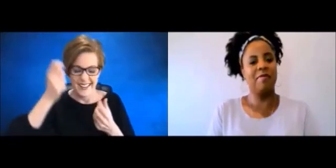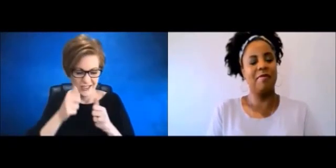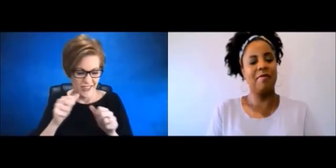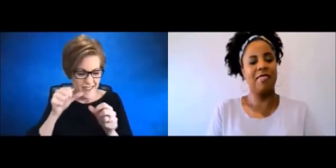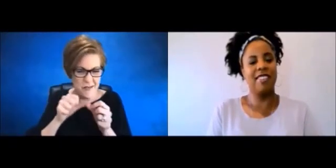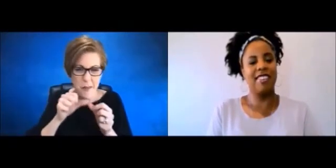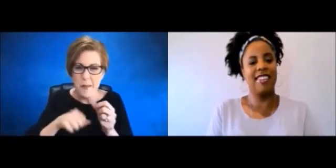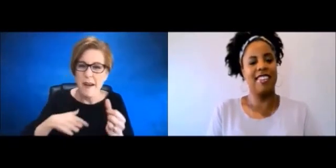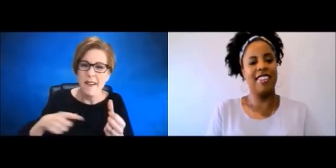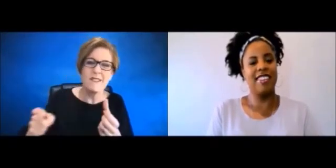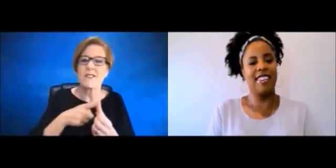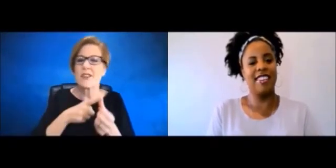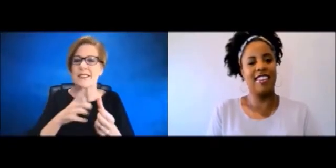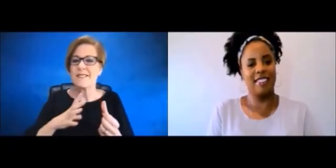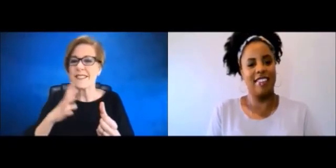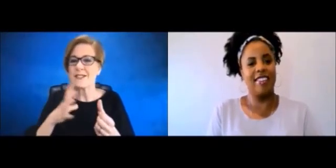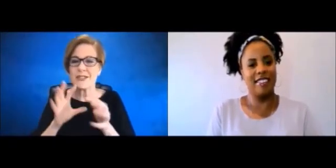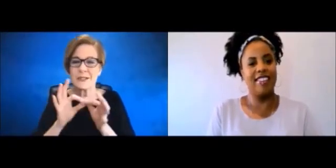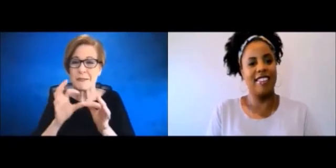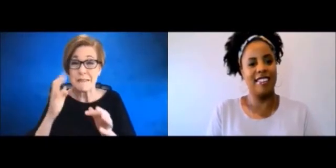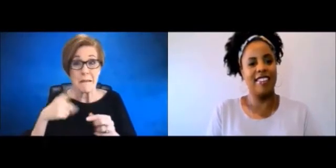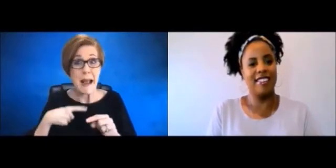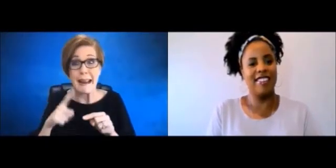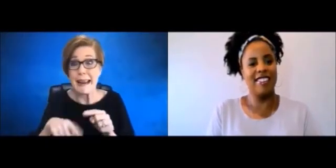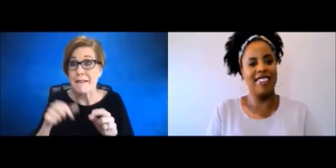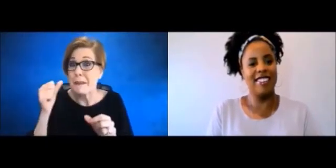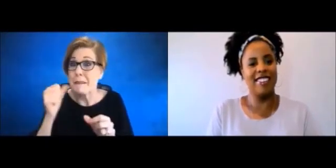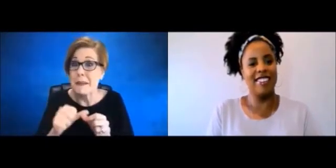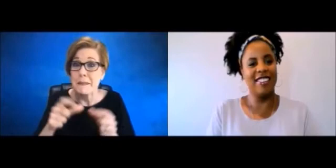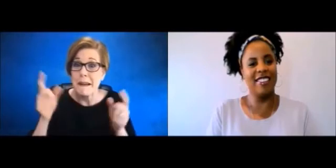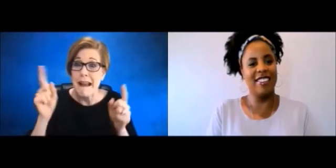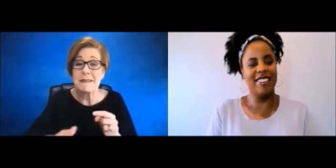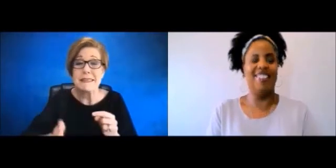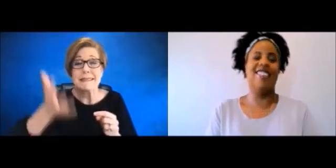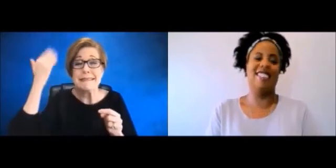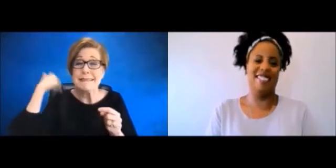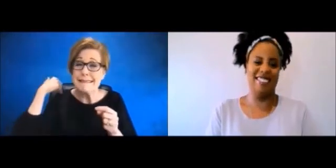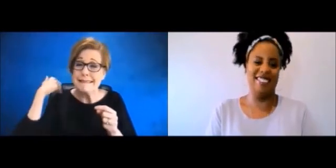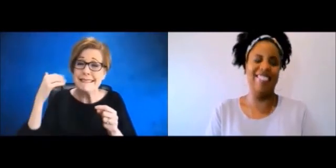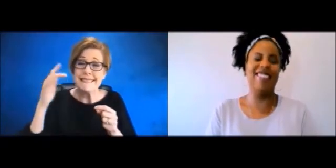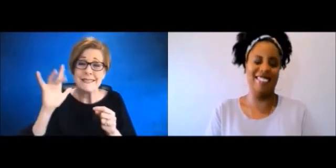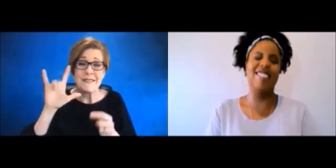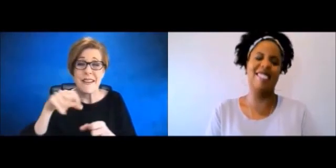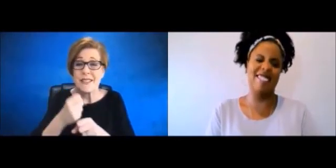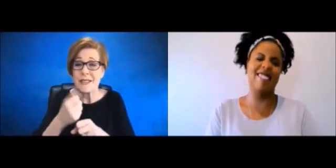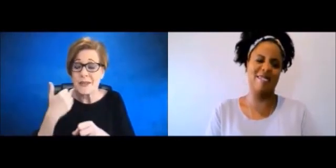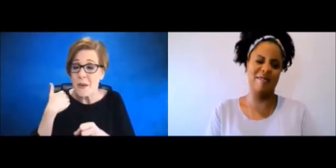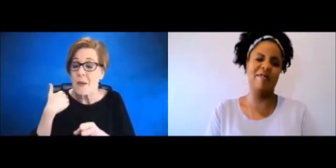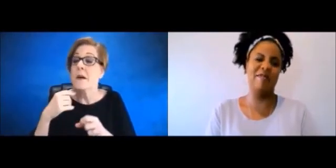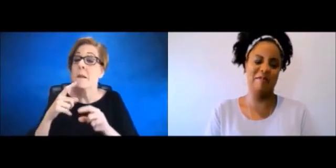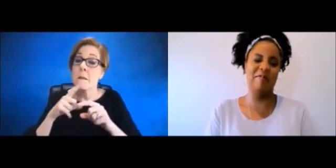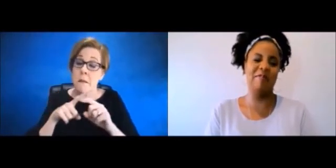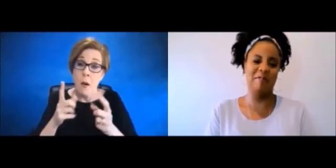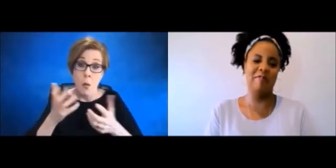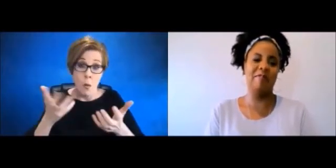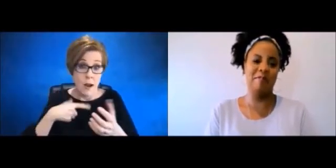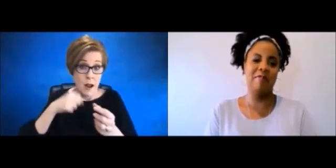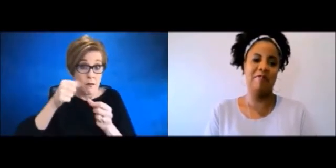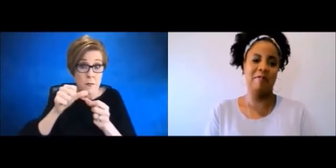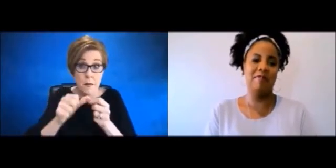question and trying to remember my first official interpreting assignment. And I can't, it's been so long ago, 25 years ago. But what I